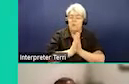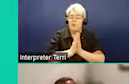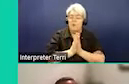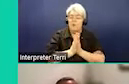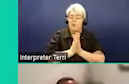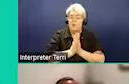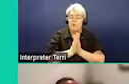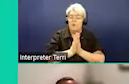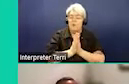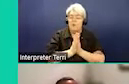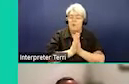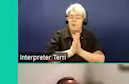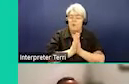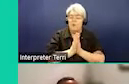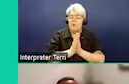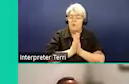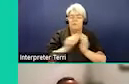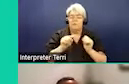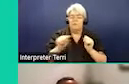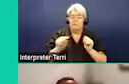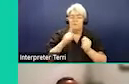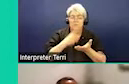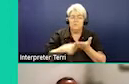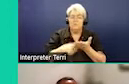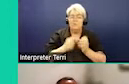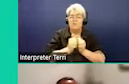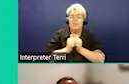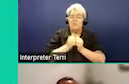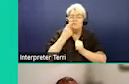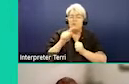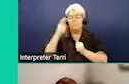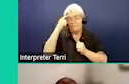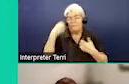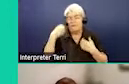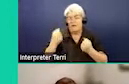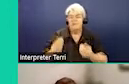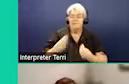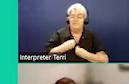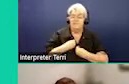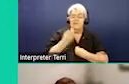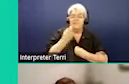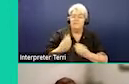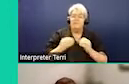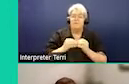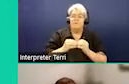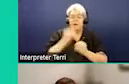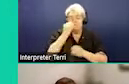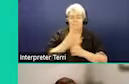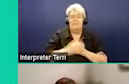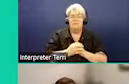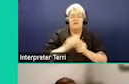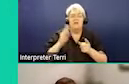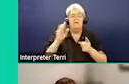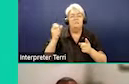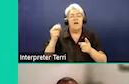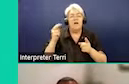to speak on the Together for Mental Health, just to give us a little bit more information. Hey, Uh, Brian, this